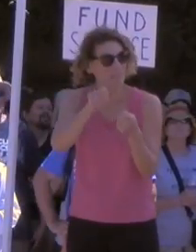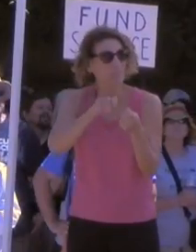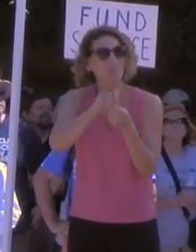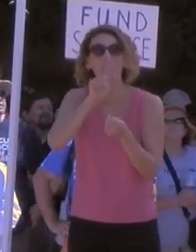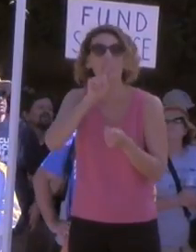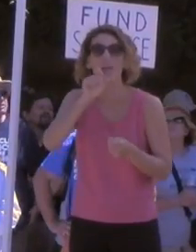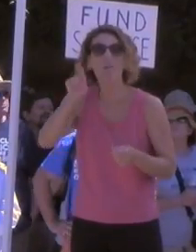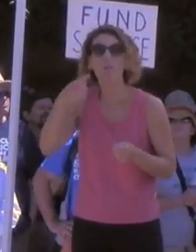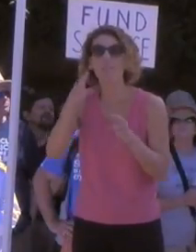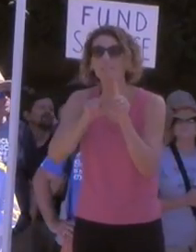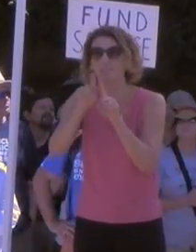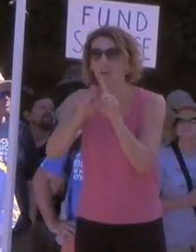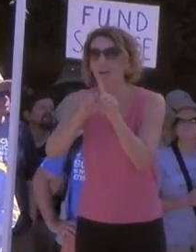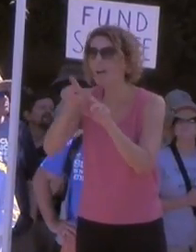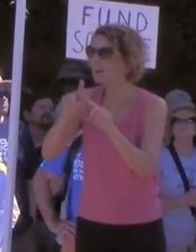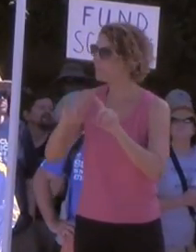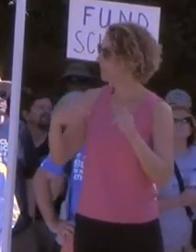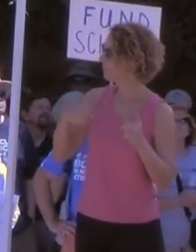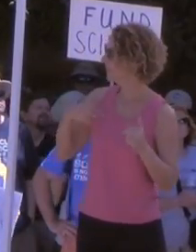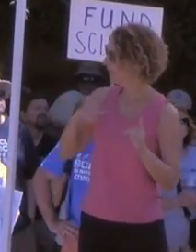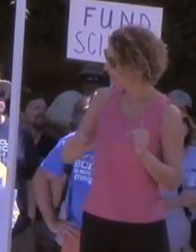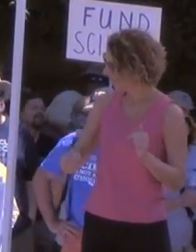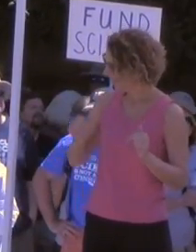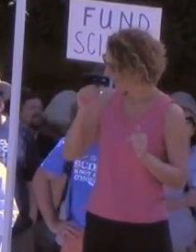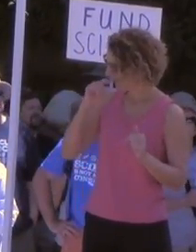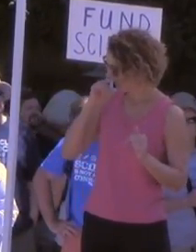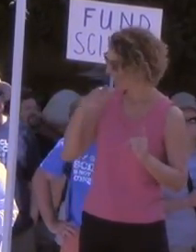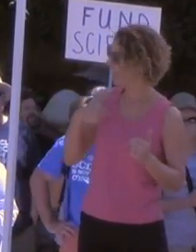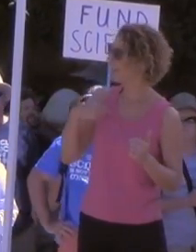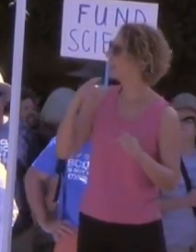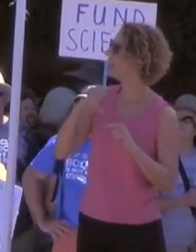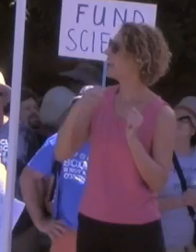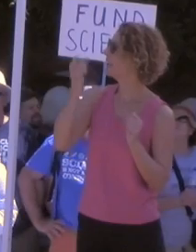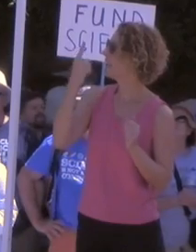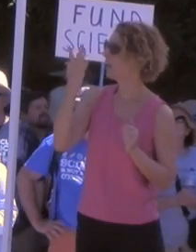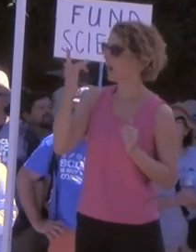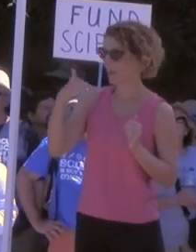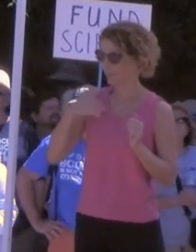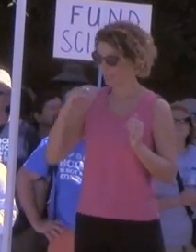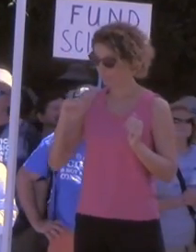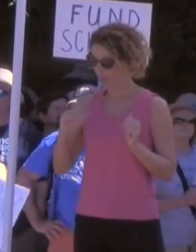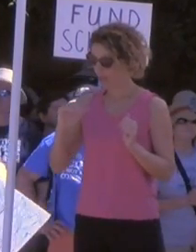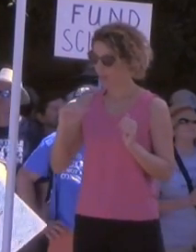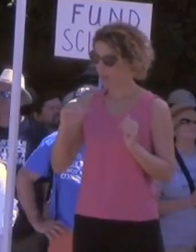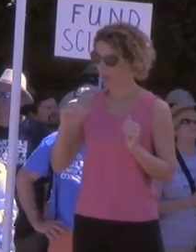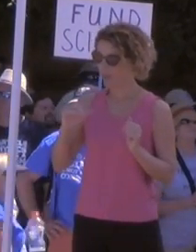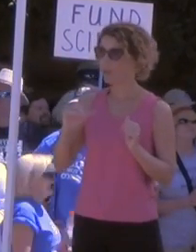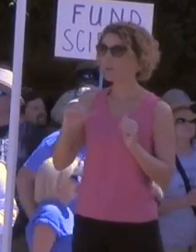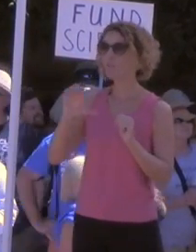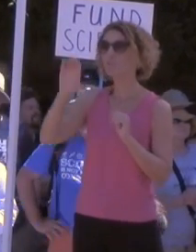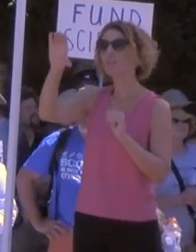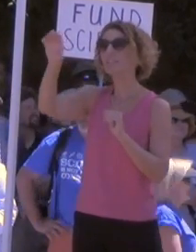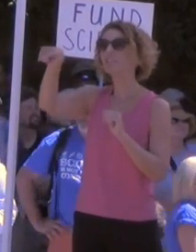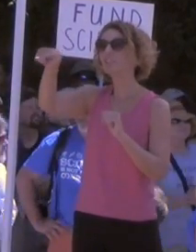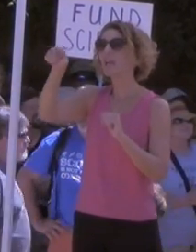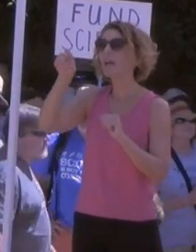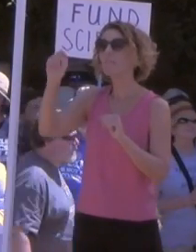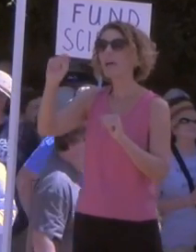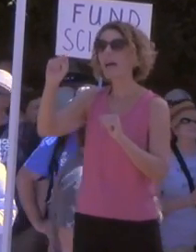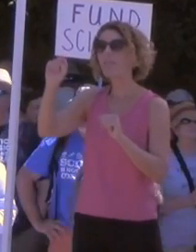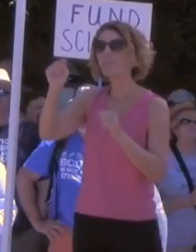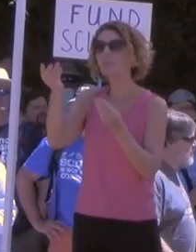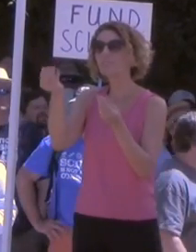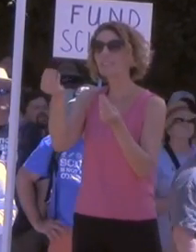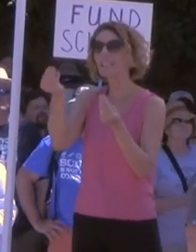just the stars. I couldn't understand why I was a little kid reaching up in the bathroom sink why the water was soft